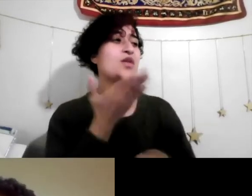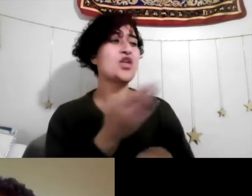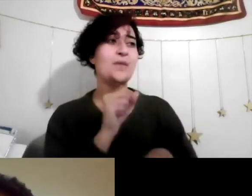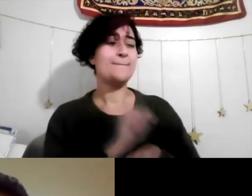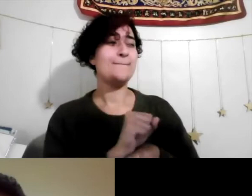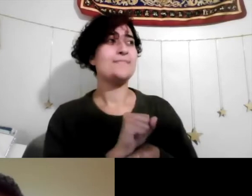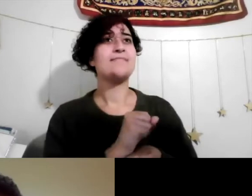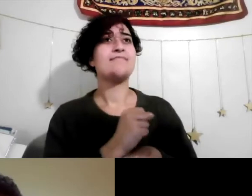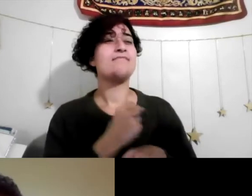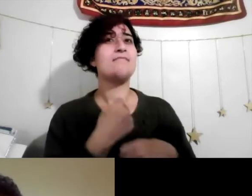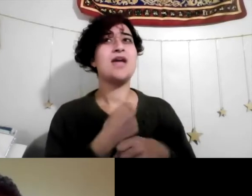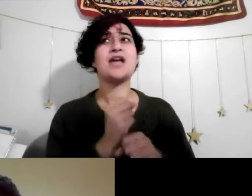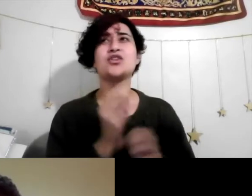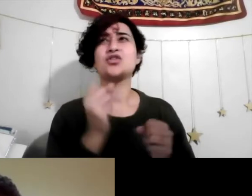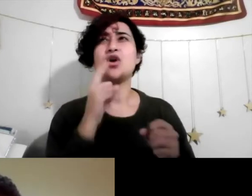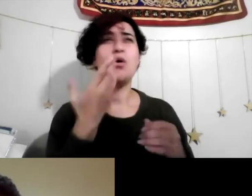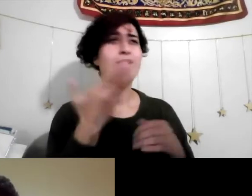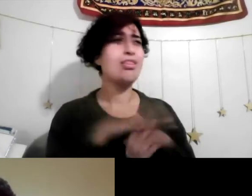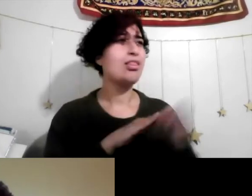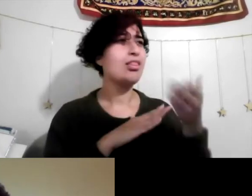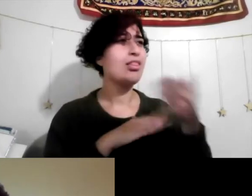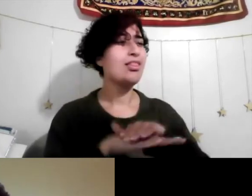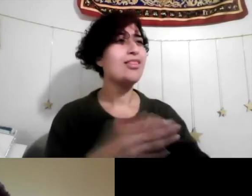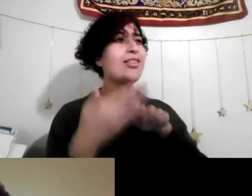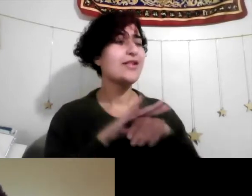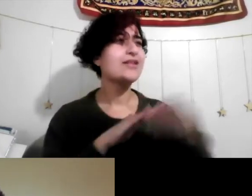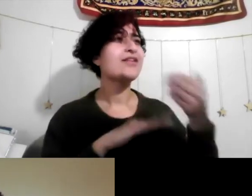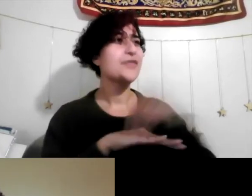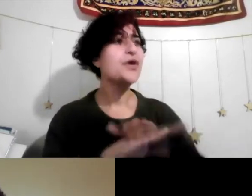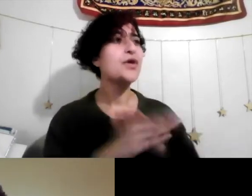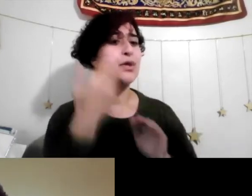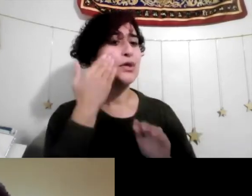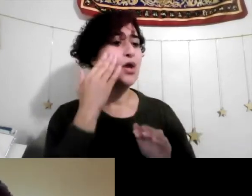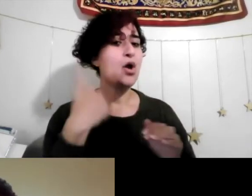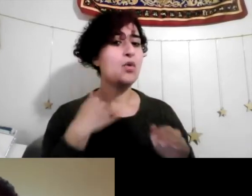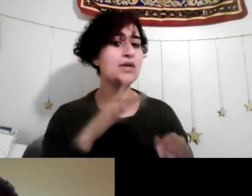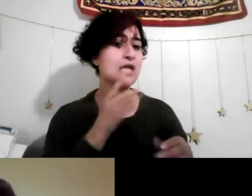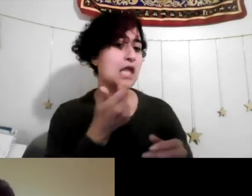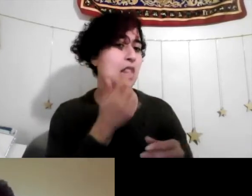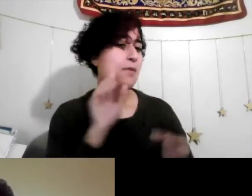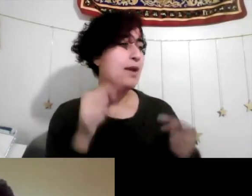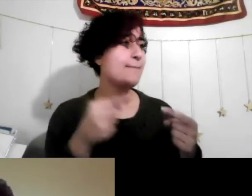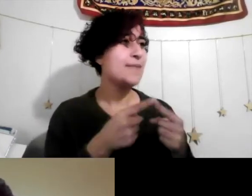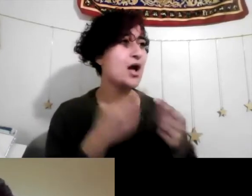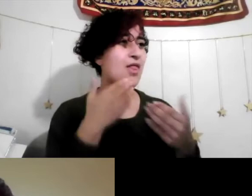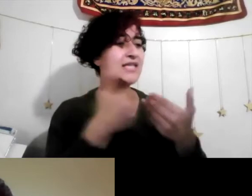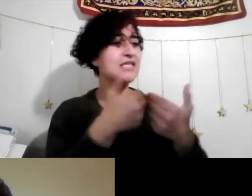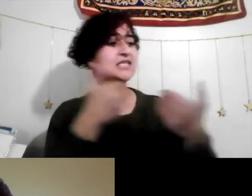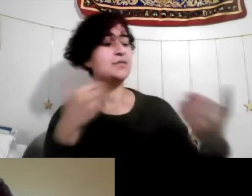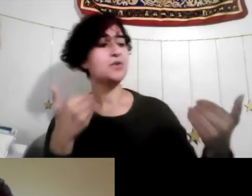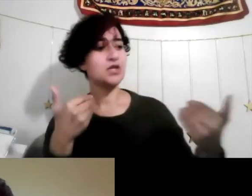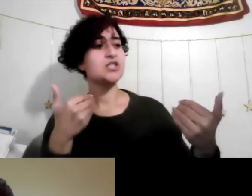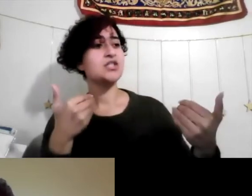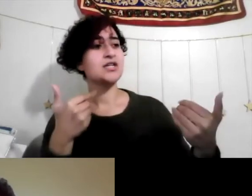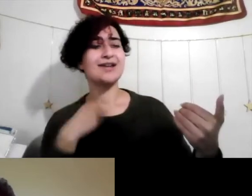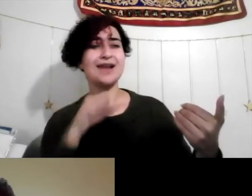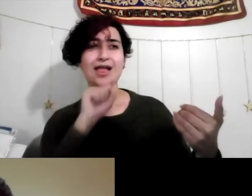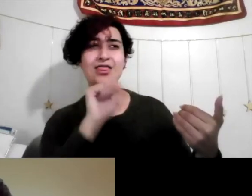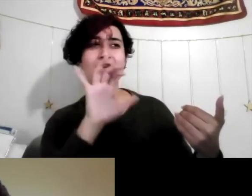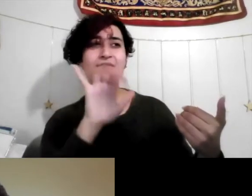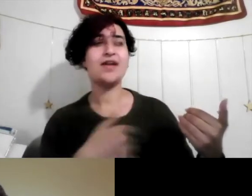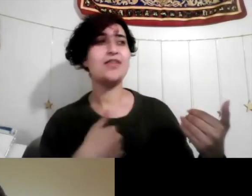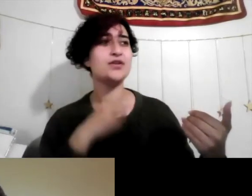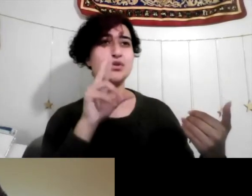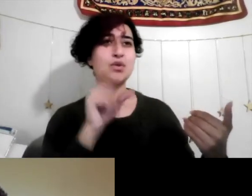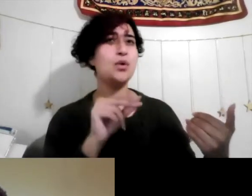is so layered, and I think we talked a bit about like separation, and I love that there's no